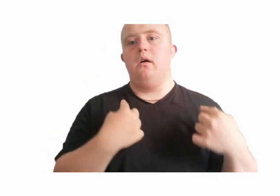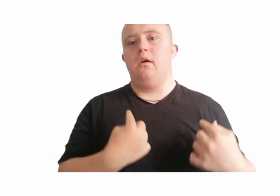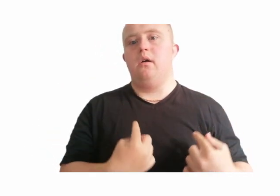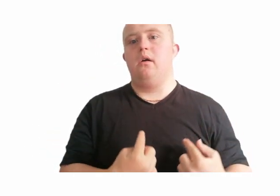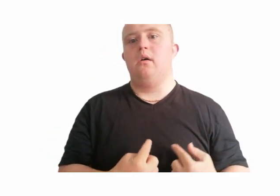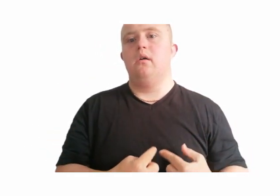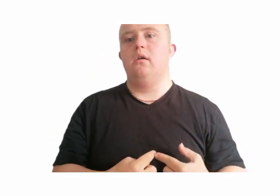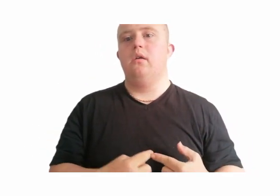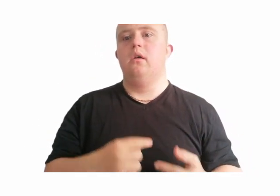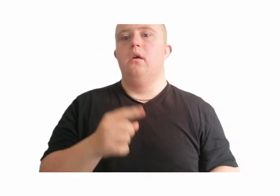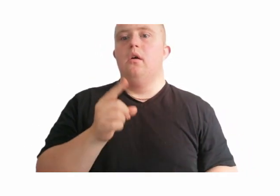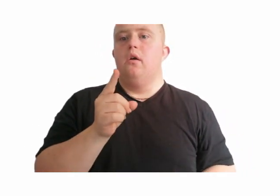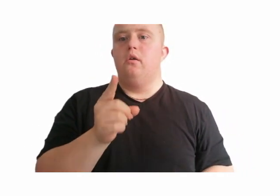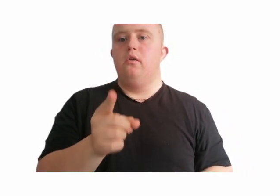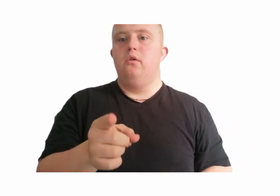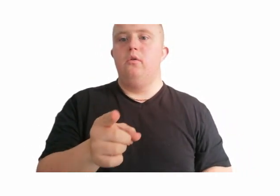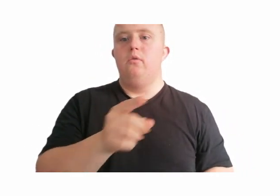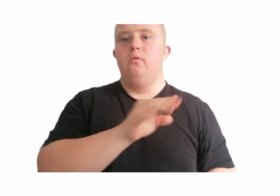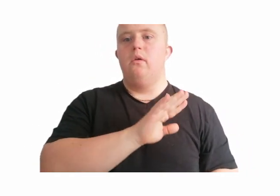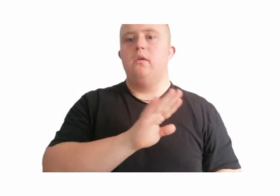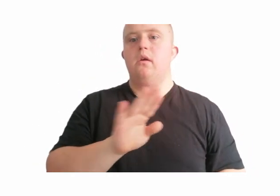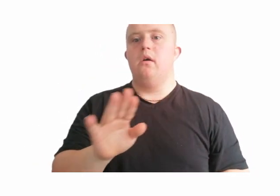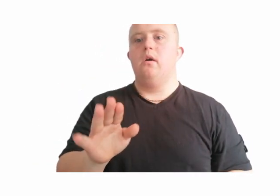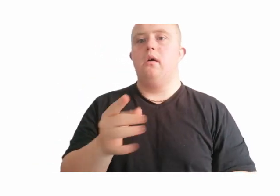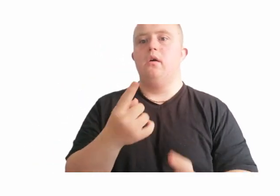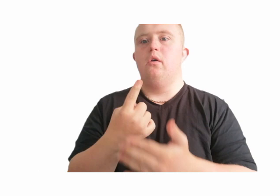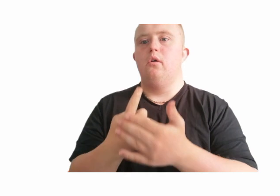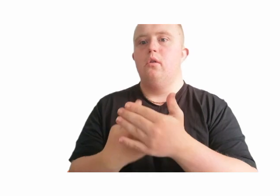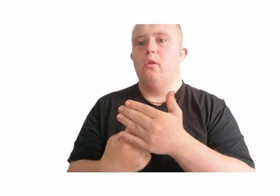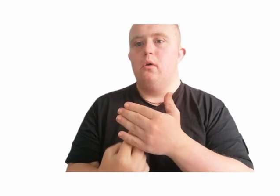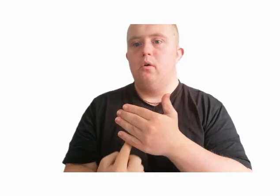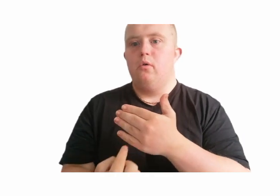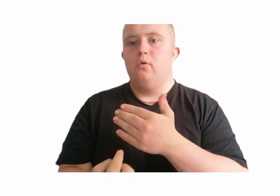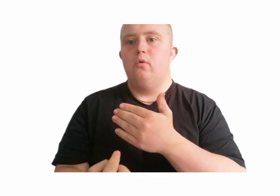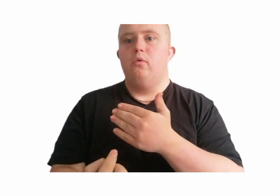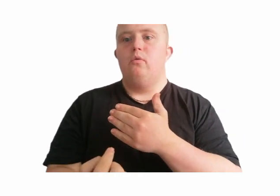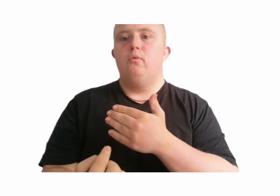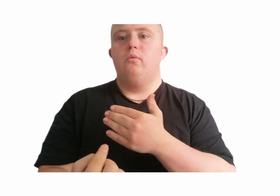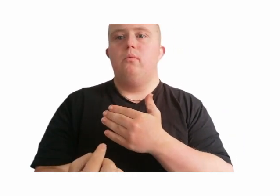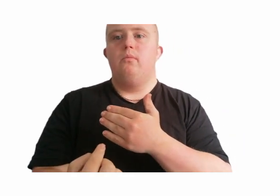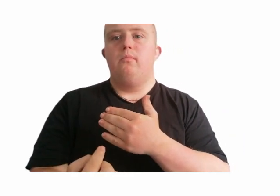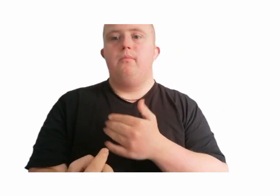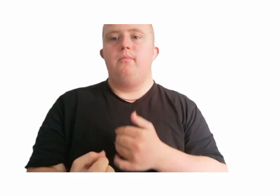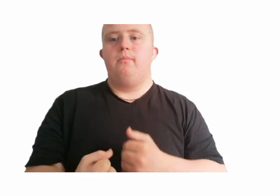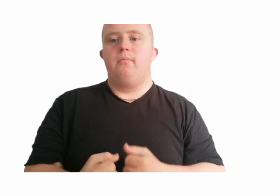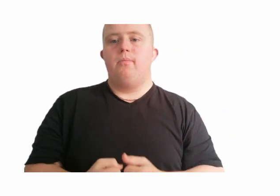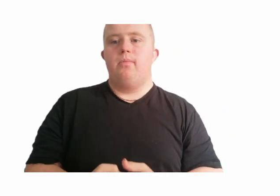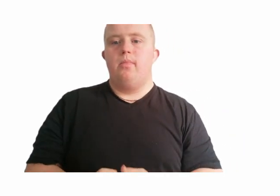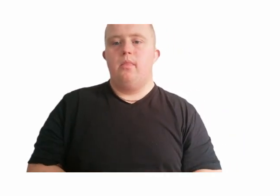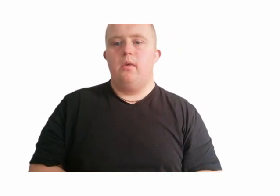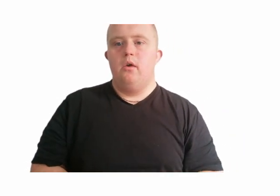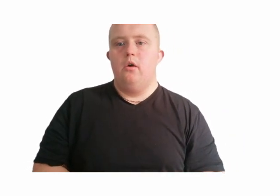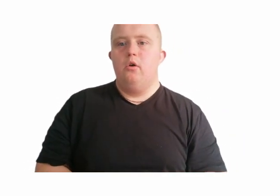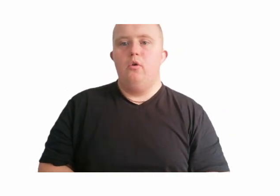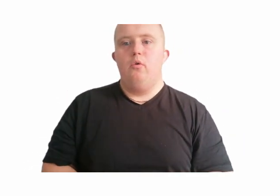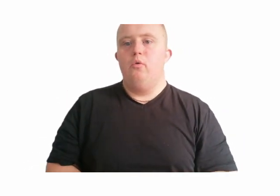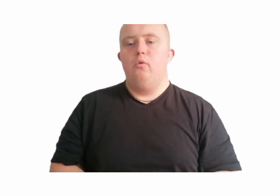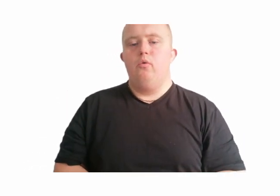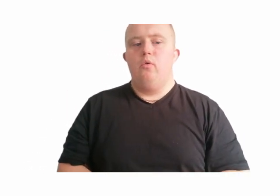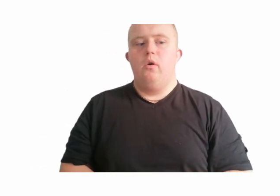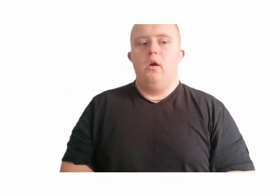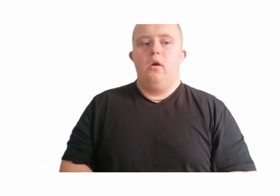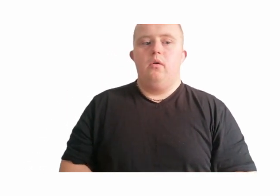heart And you are not alone, but